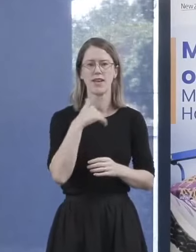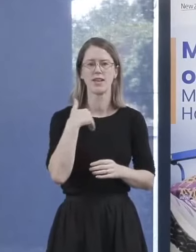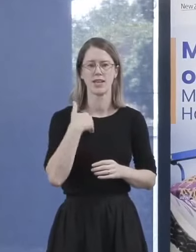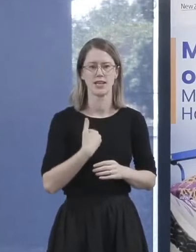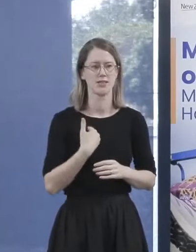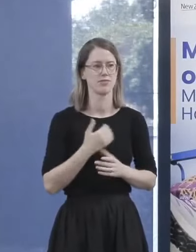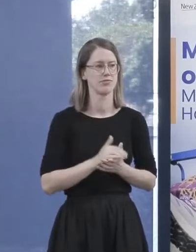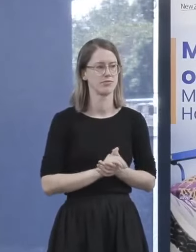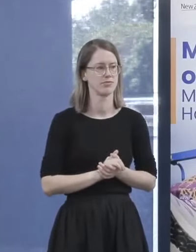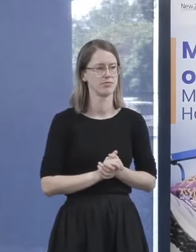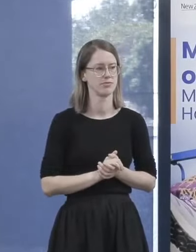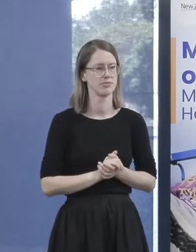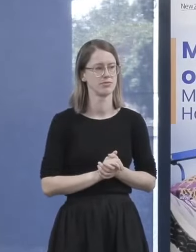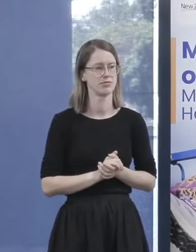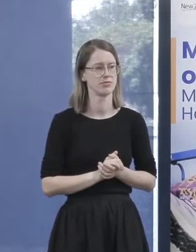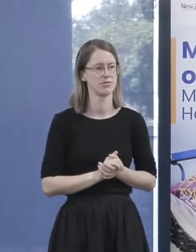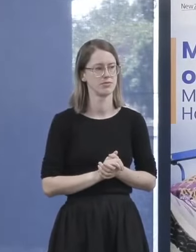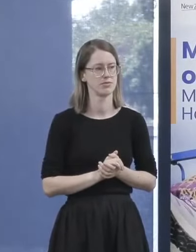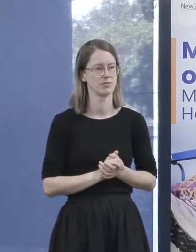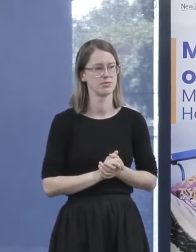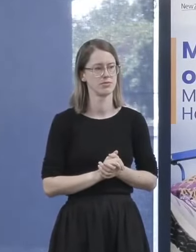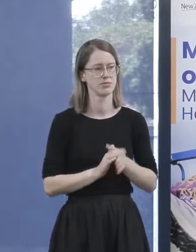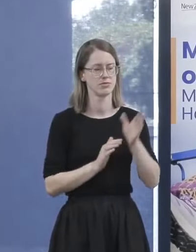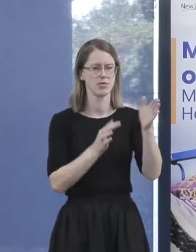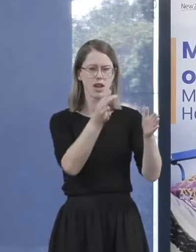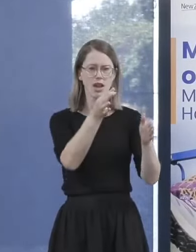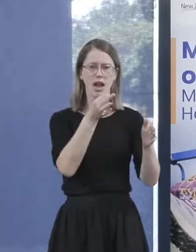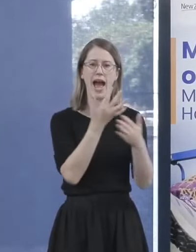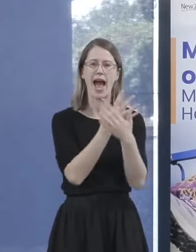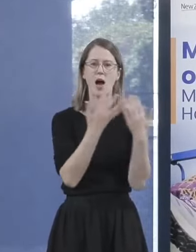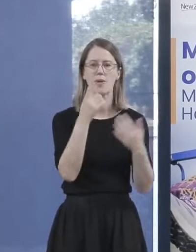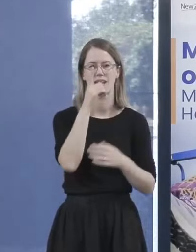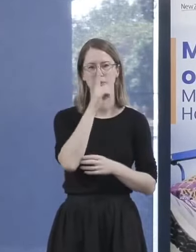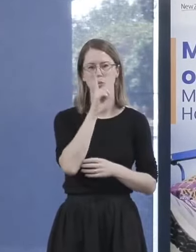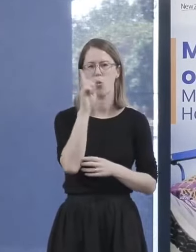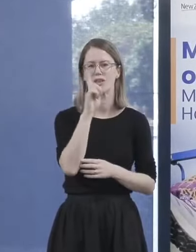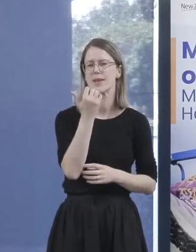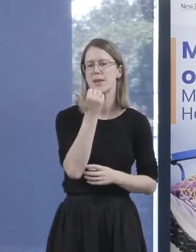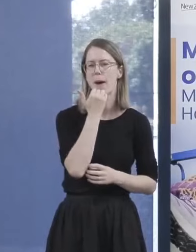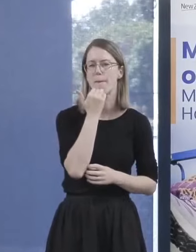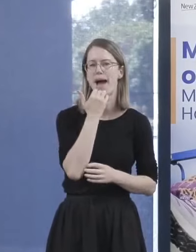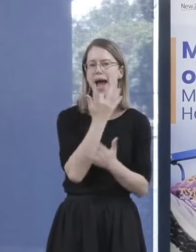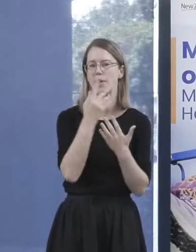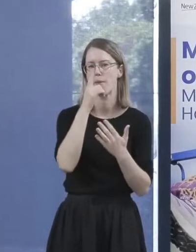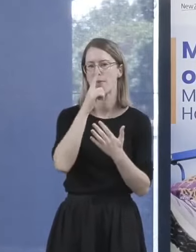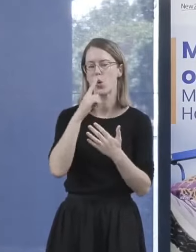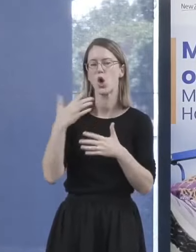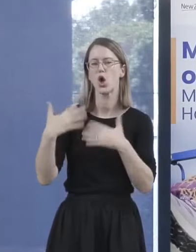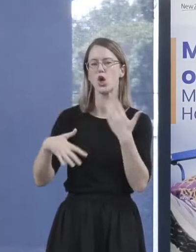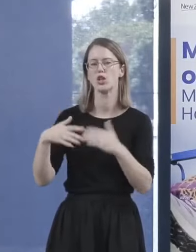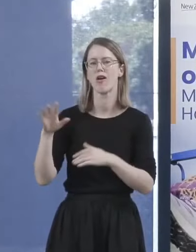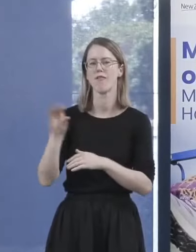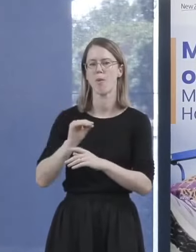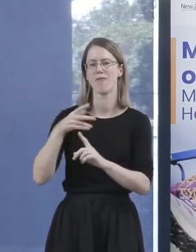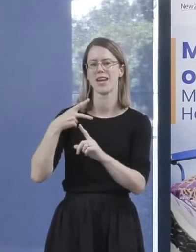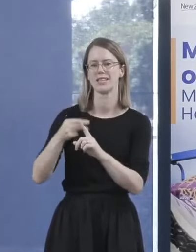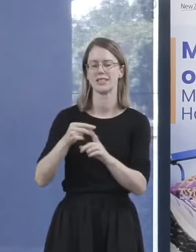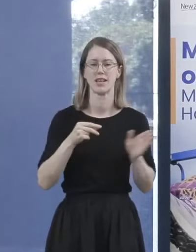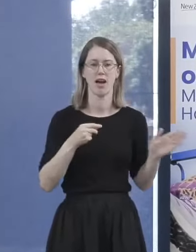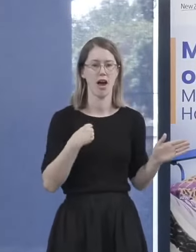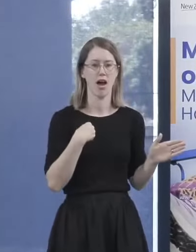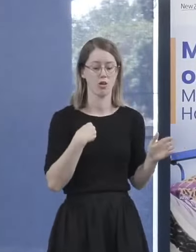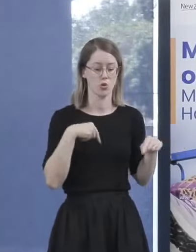been affected. Sorry. Do you have a number of people who have been affected or injured by it? I don't have a specific